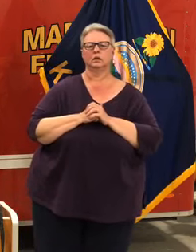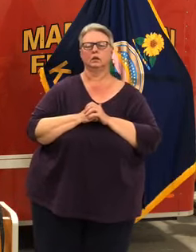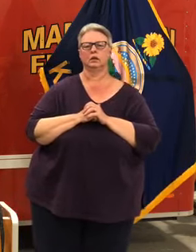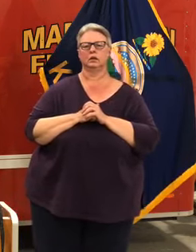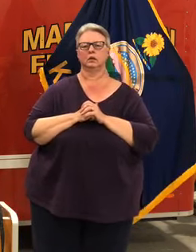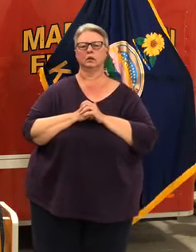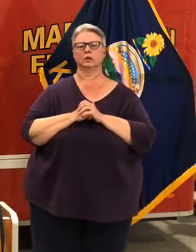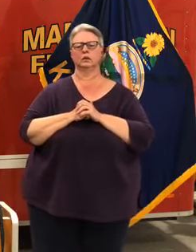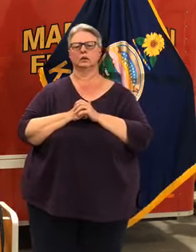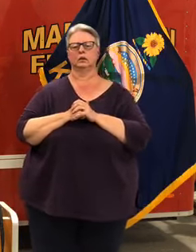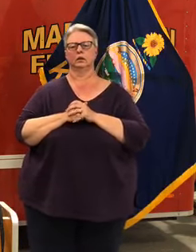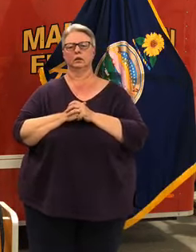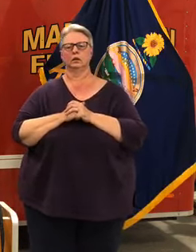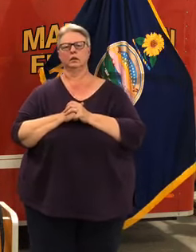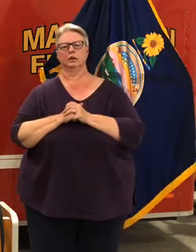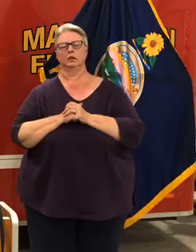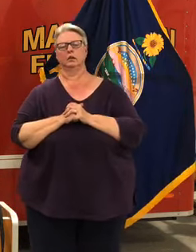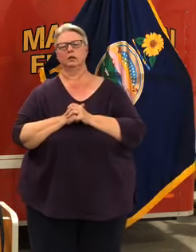possibly Officer Muldrop.